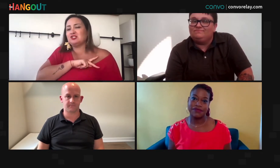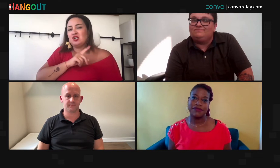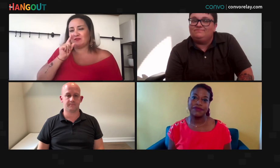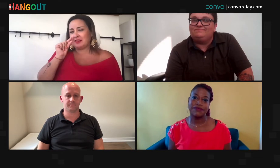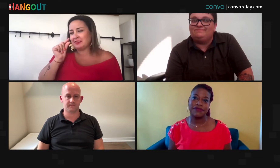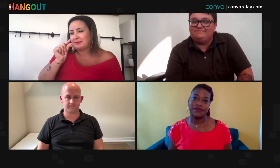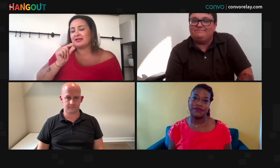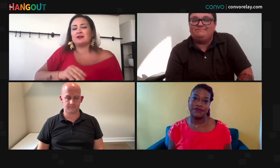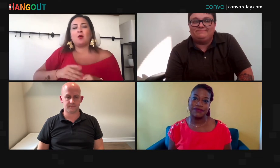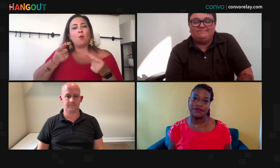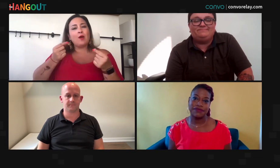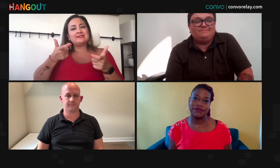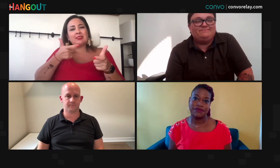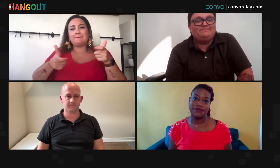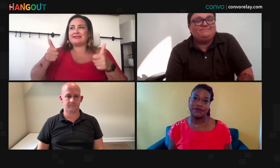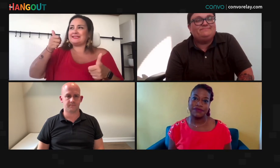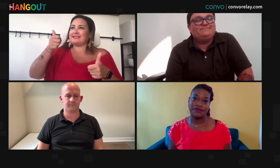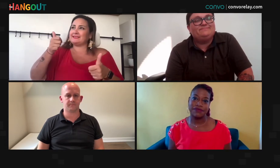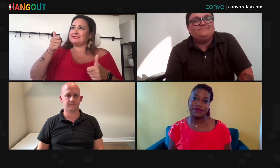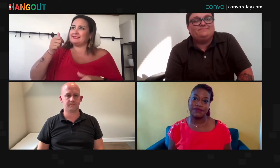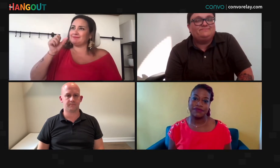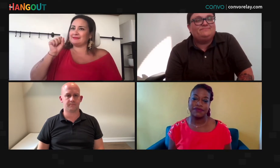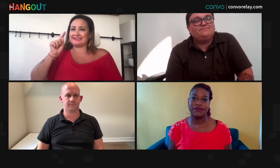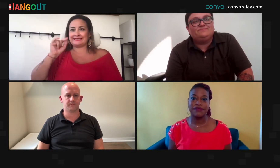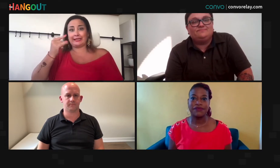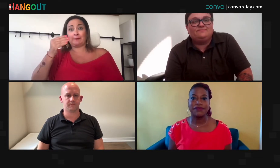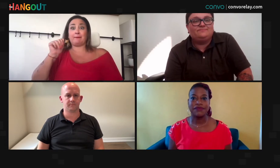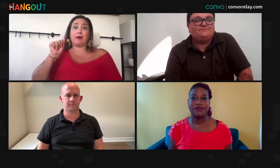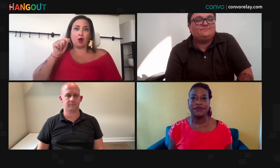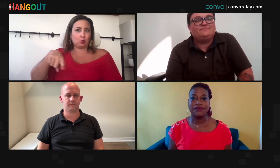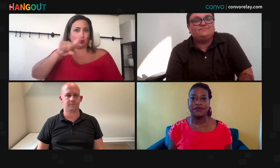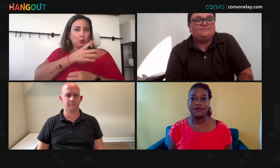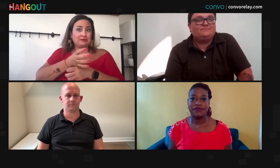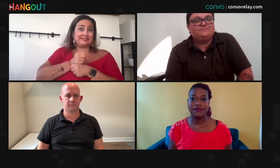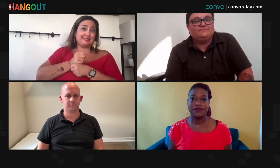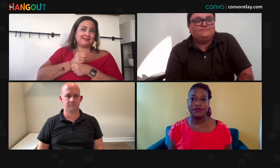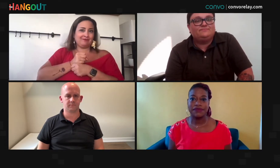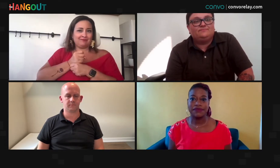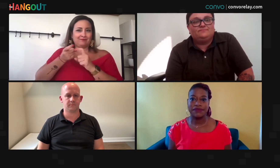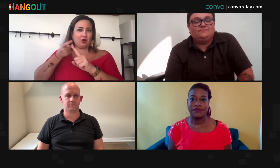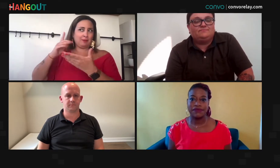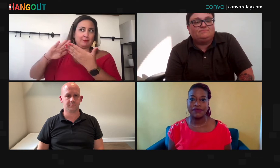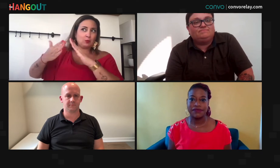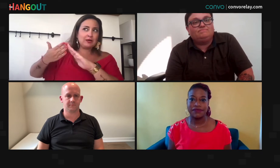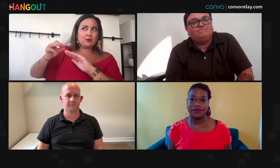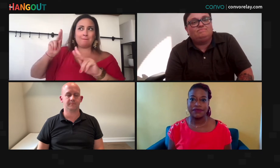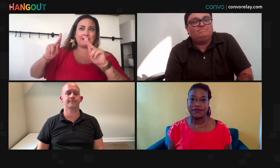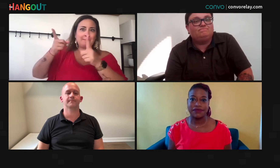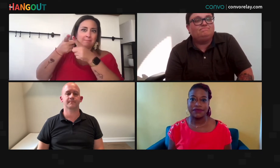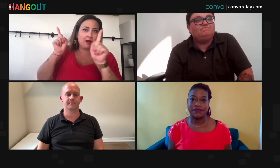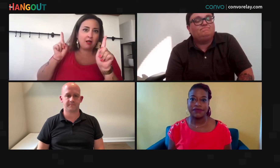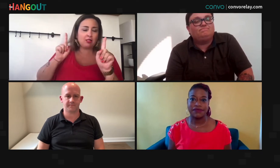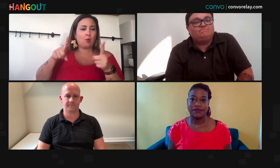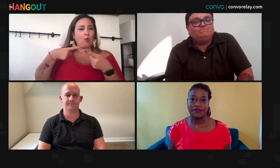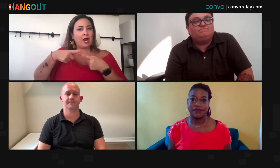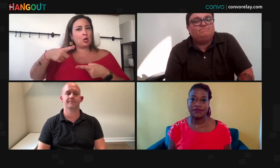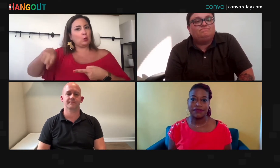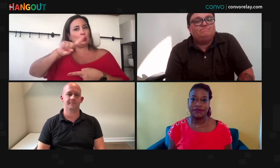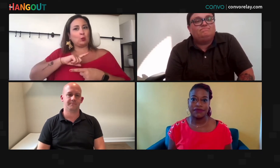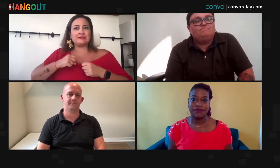being in therapy. Now I have a little bit of a personal question. What is the biggest stigma that you receive from the community or people out